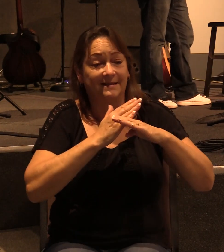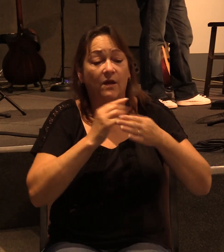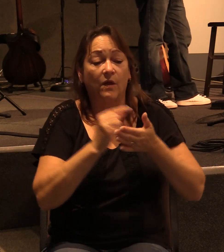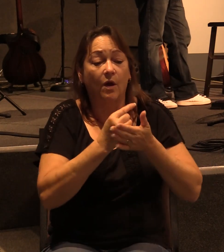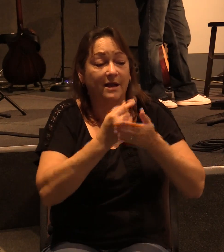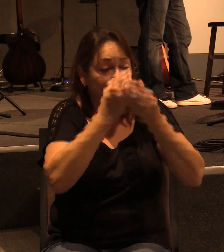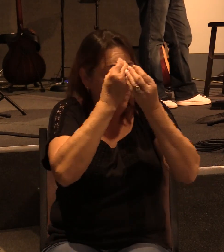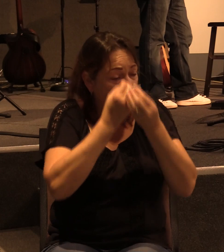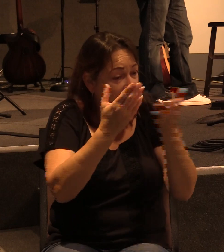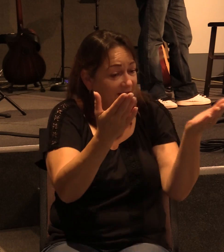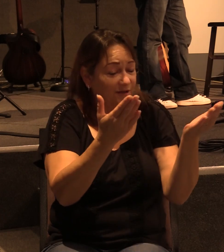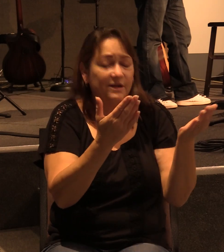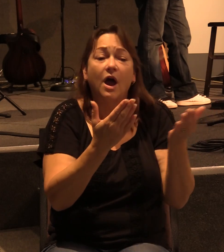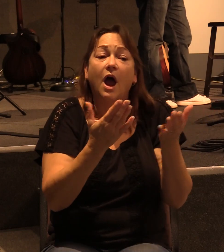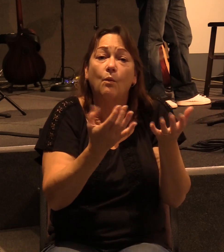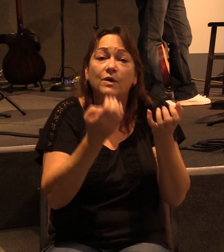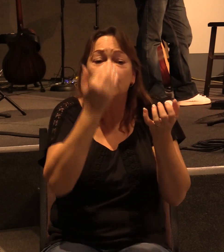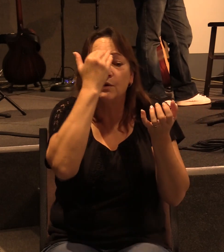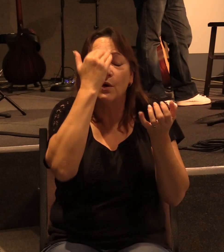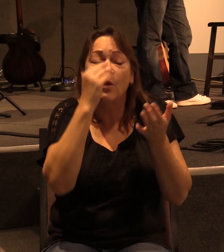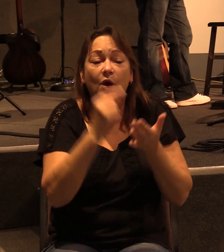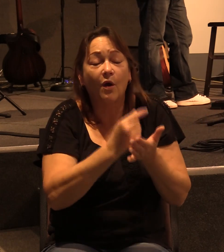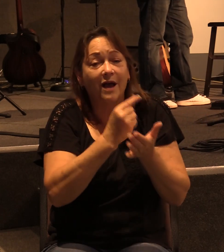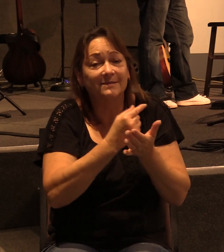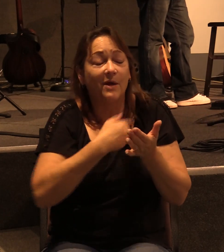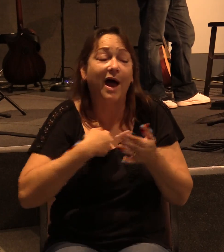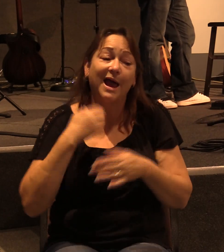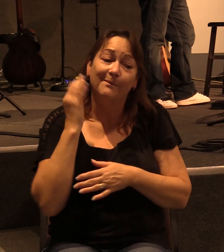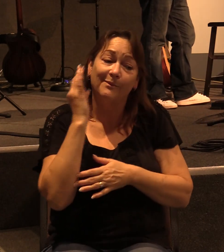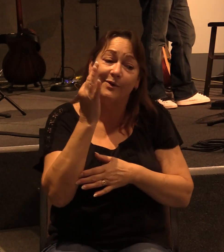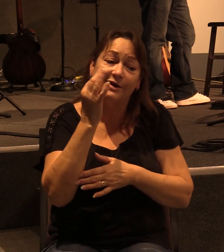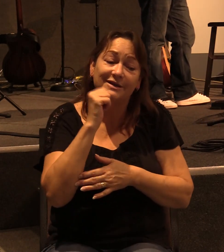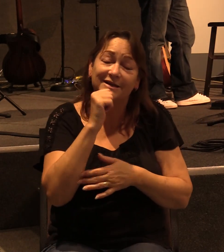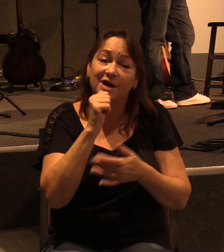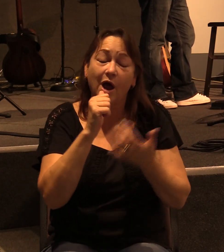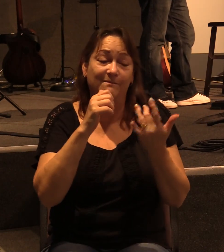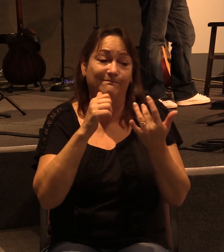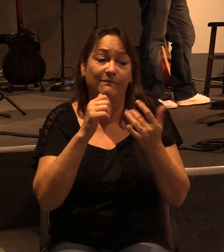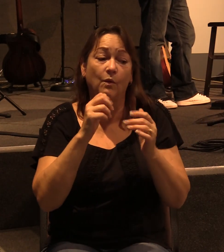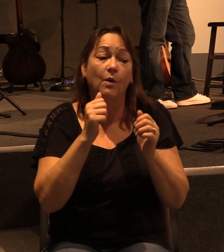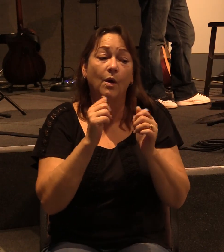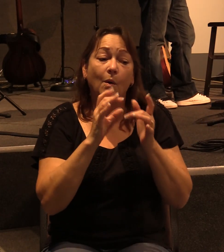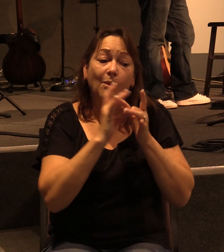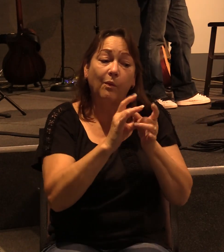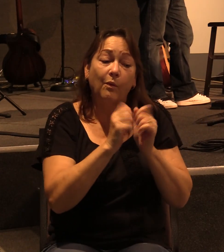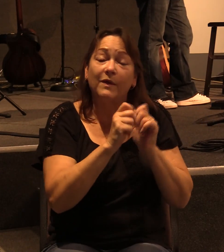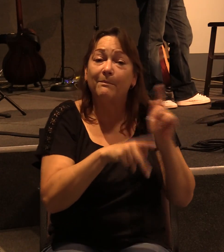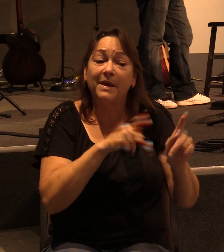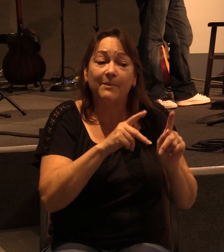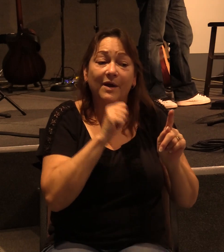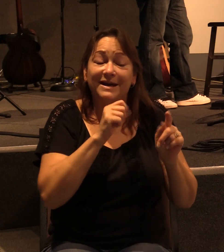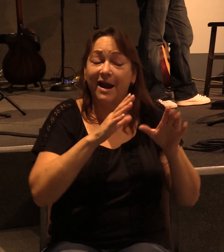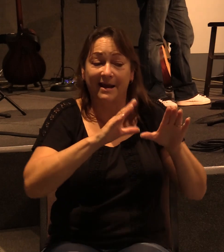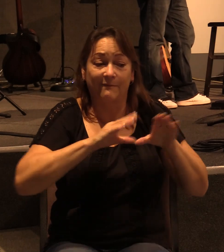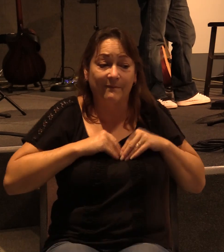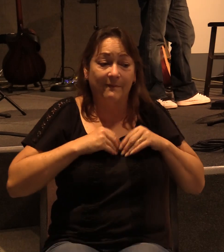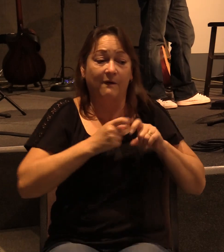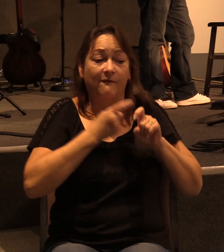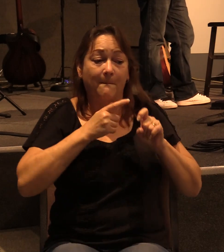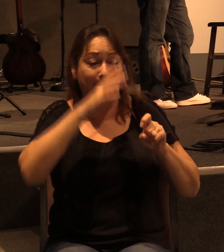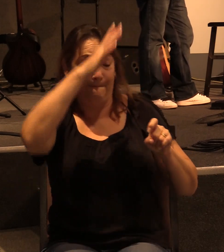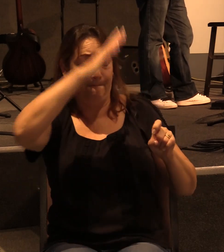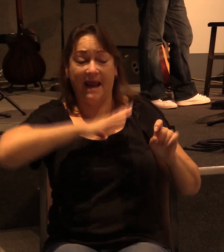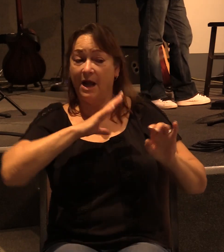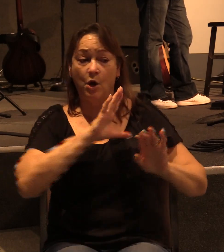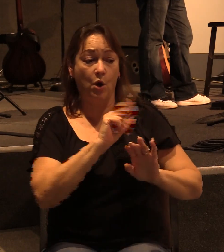He says, want you to know, brothers and sisters, that the gospel I preached is not of human origin. I did not receive it from any